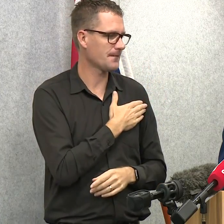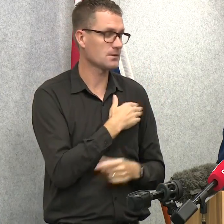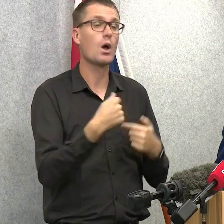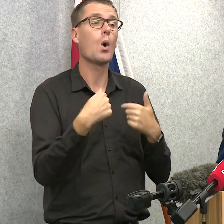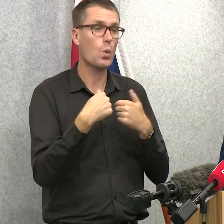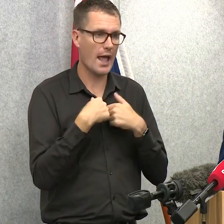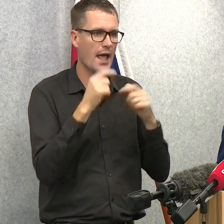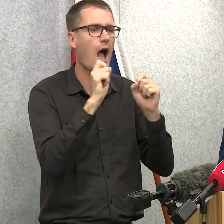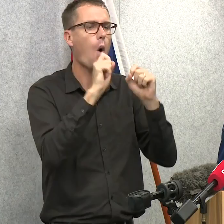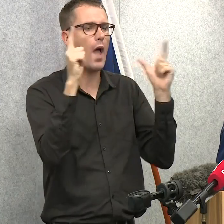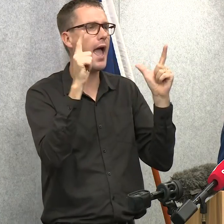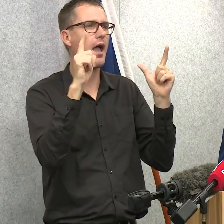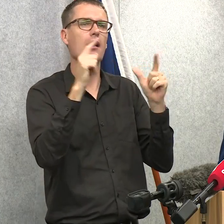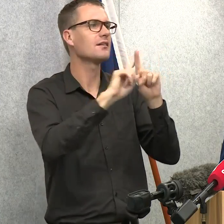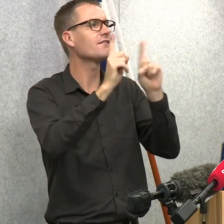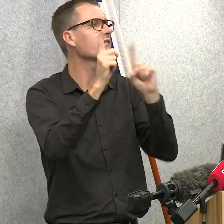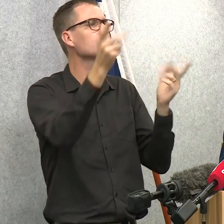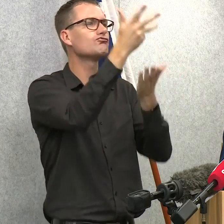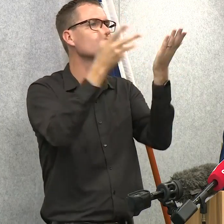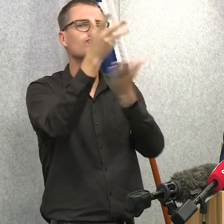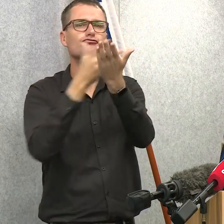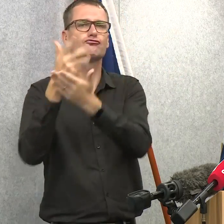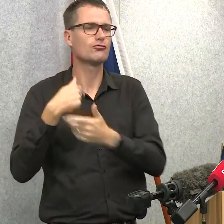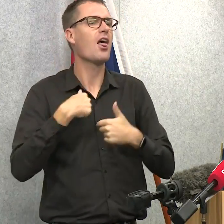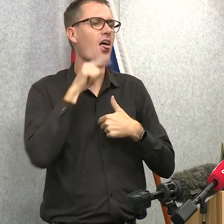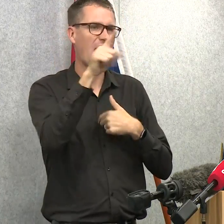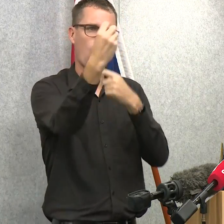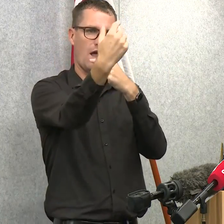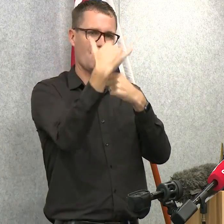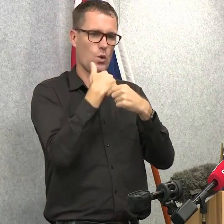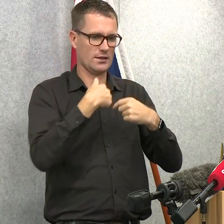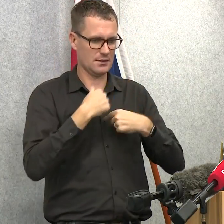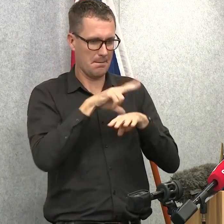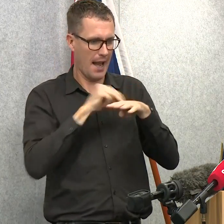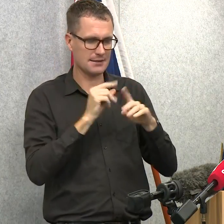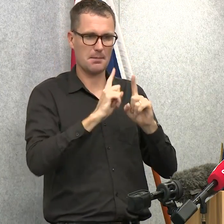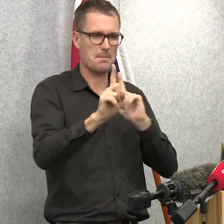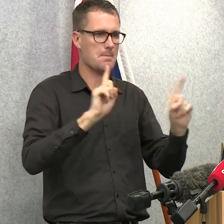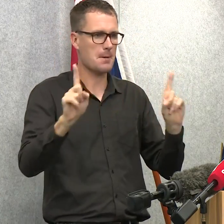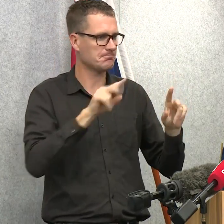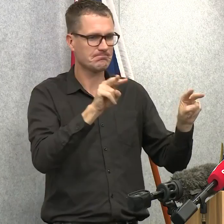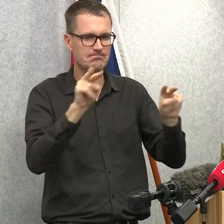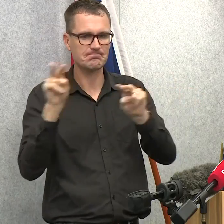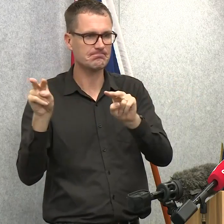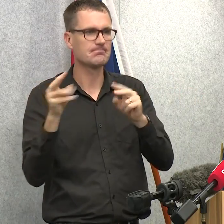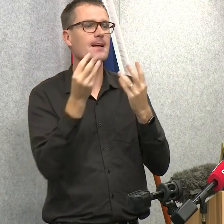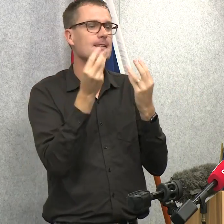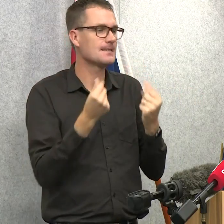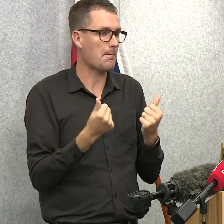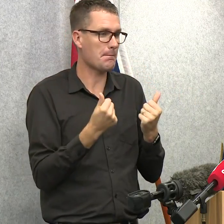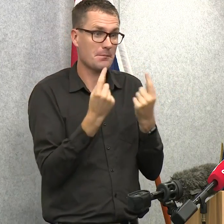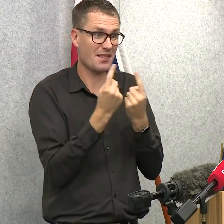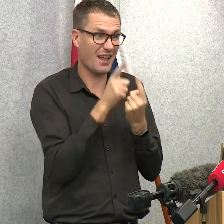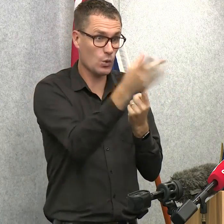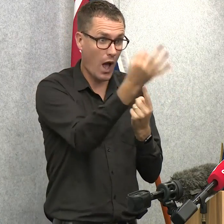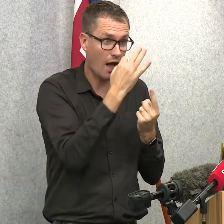conversations, and that will inform our deployment. The points you raised, some of them are not for me to comment on, but needless